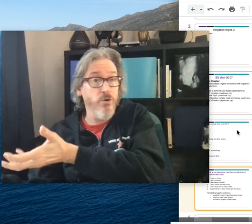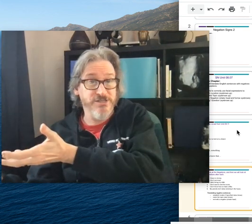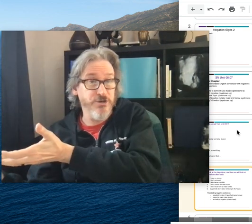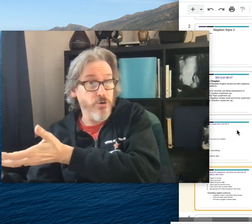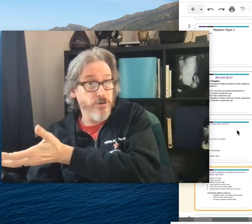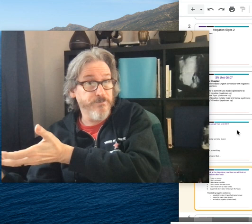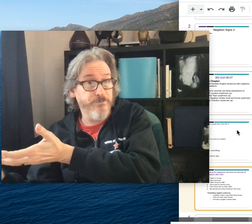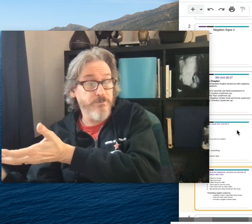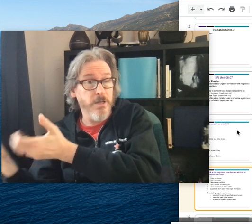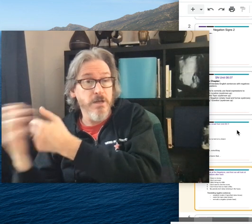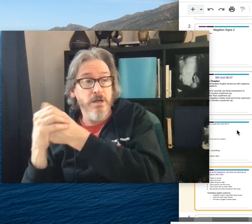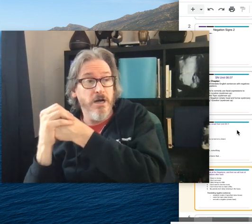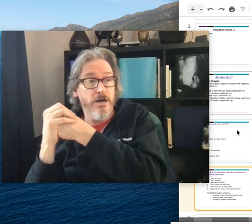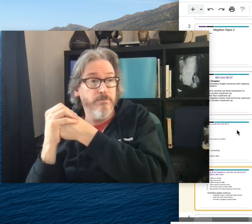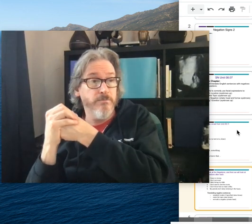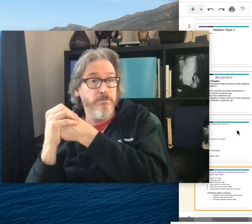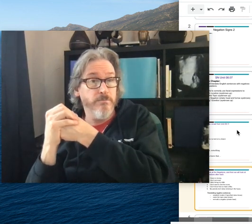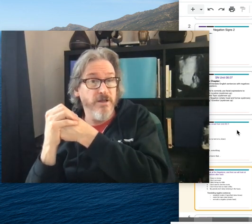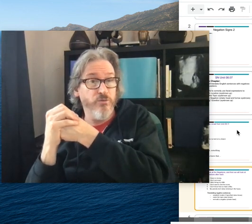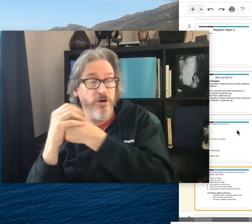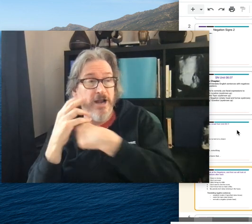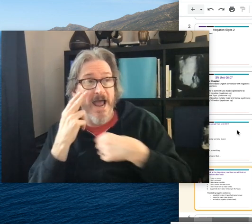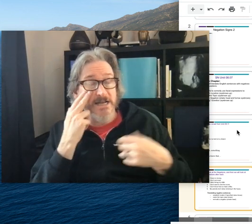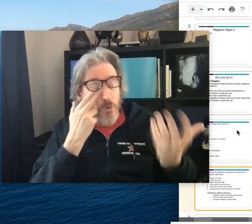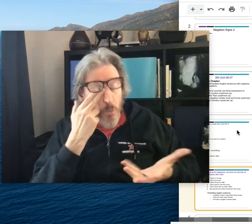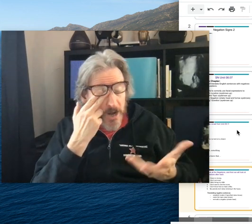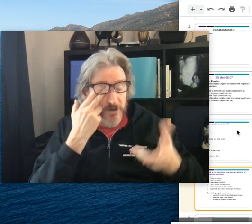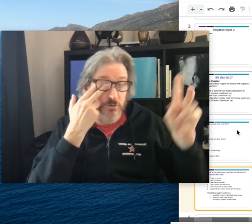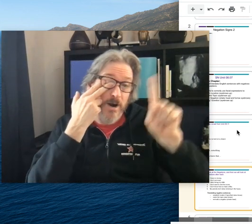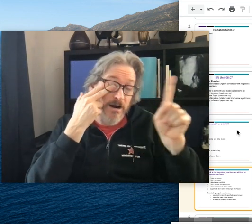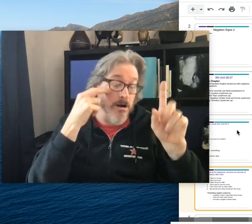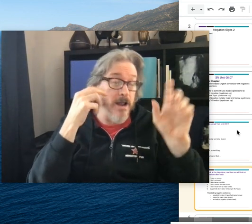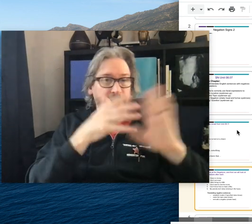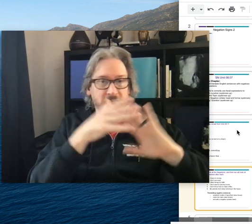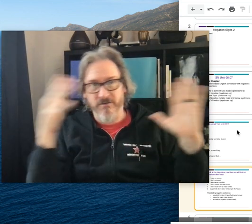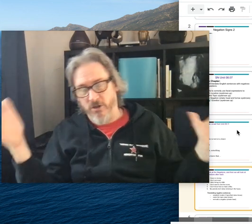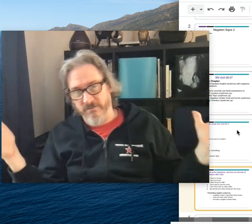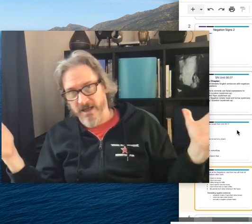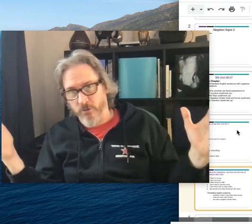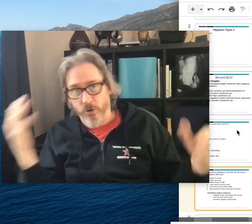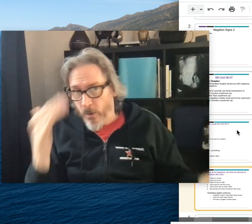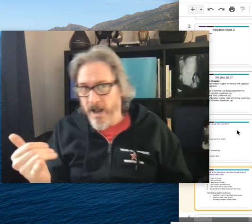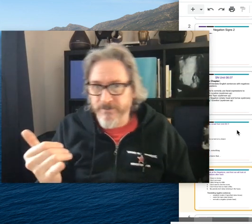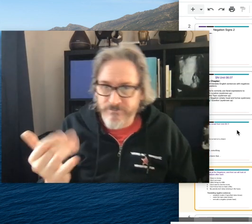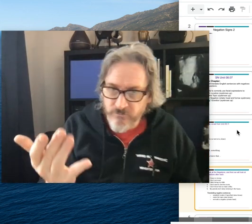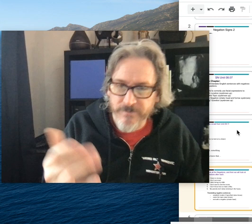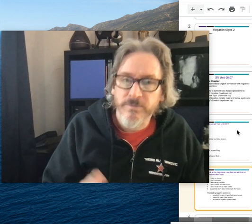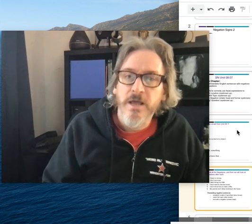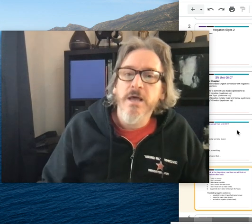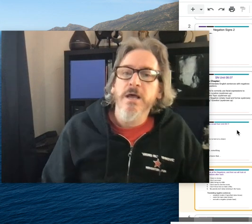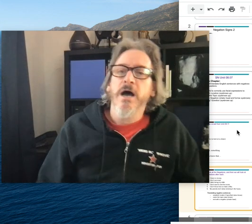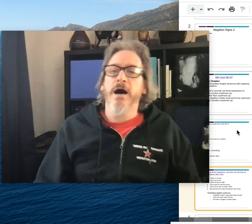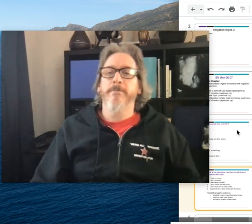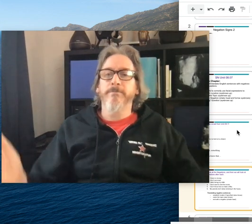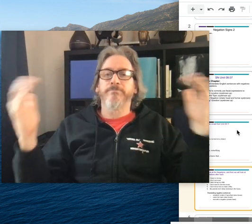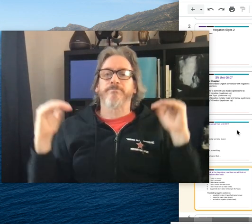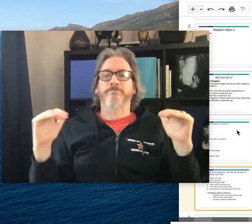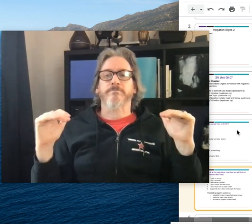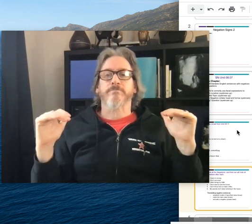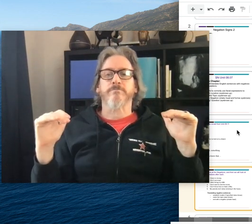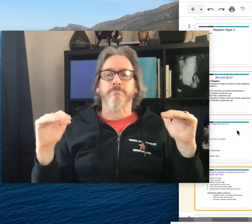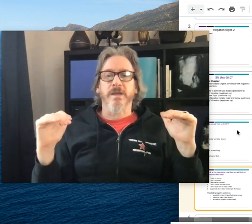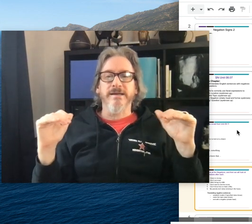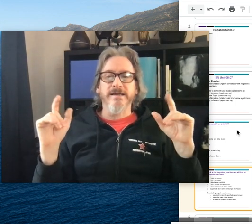be question word. If we're going to ask what or where at the end of all of that, or why. Right?